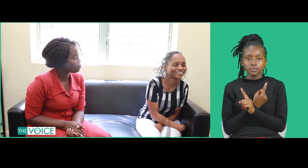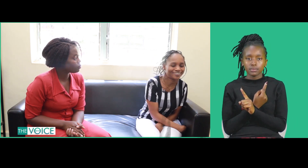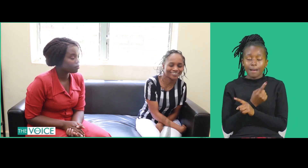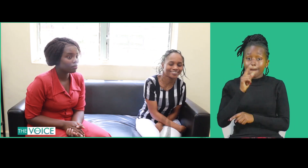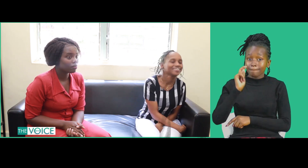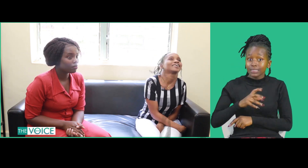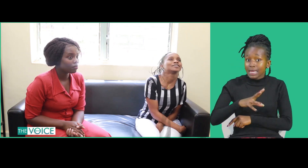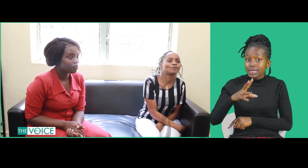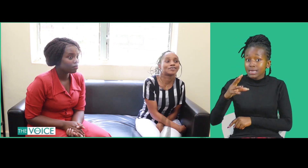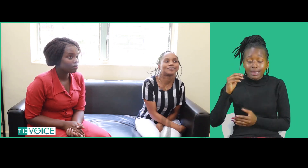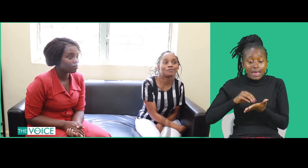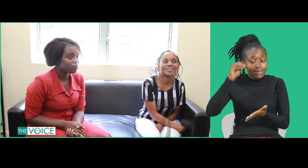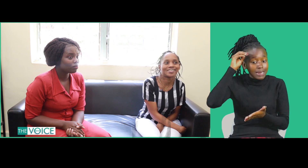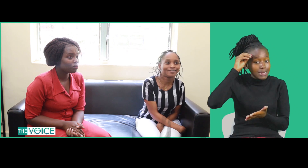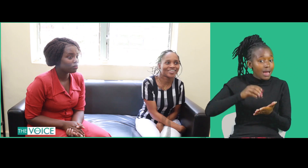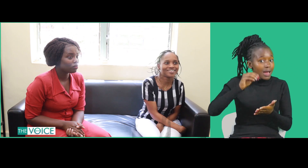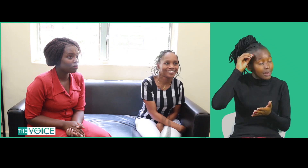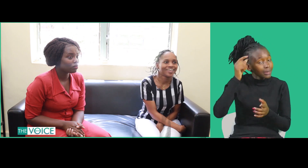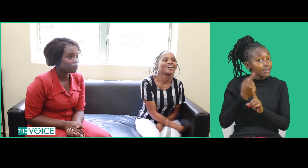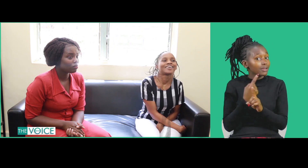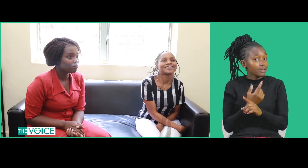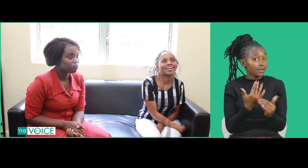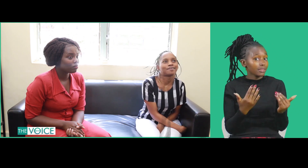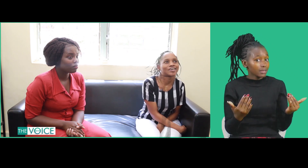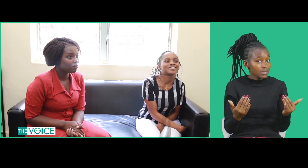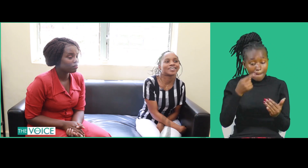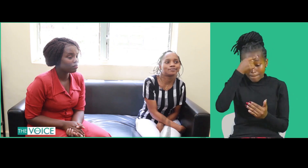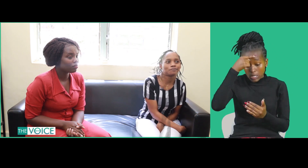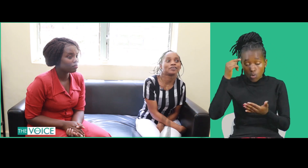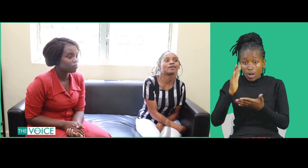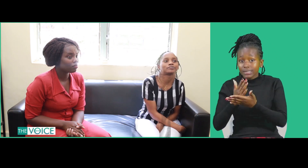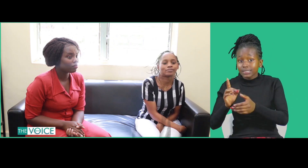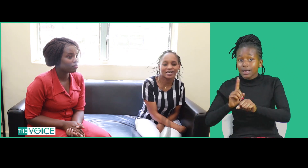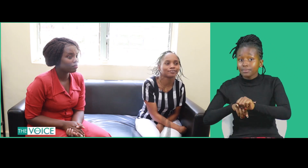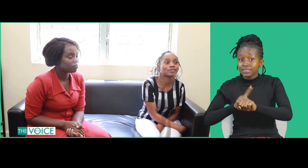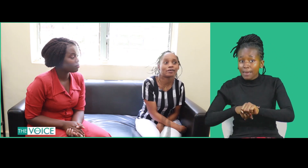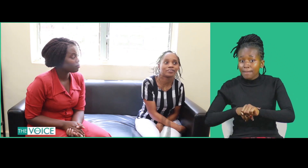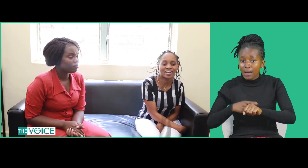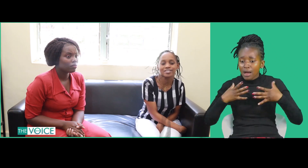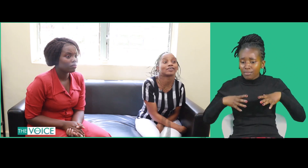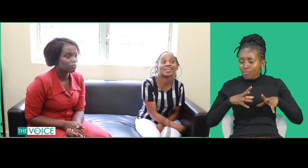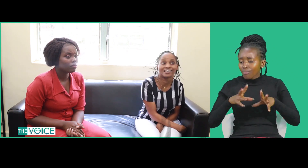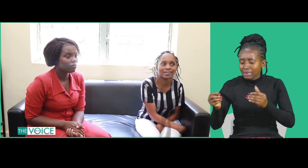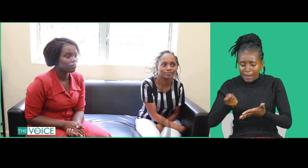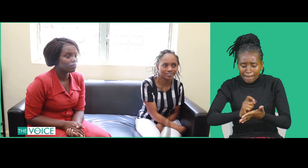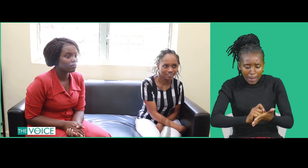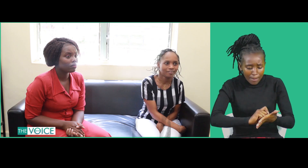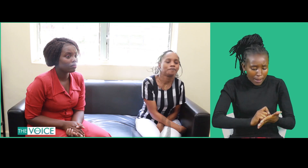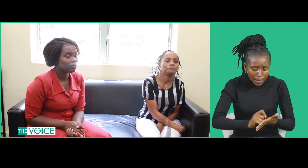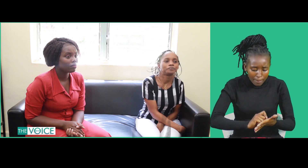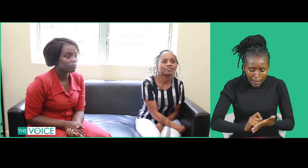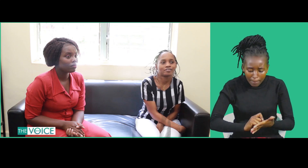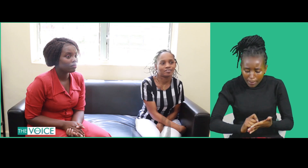those schools back in the village, it becomes a stage where you have to write with your fingers on the ground.